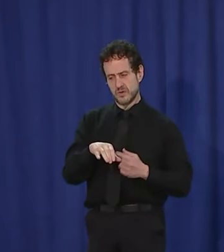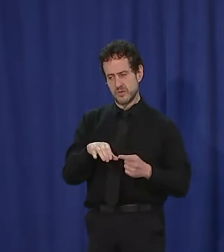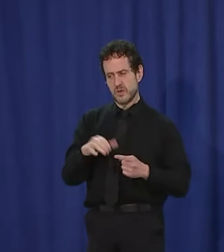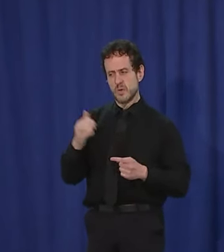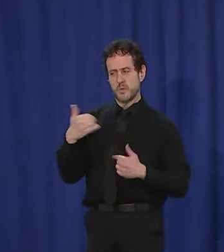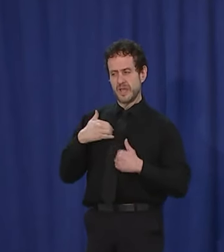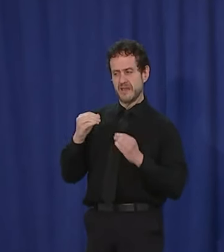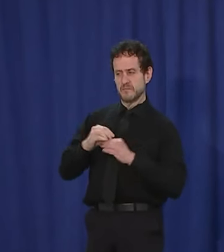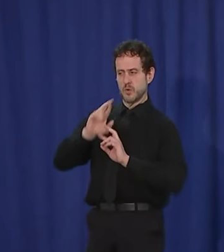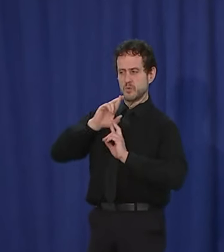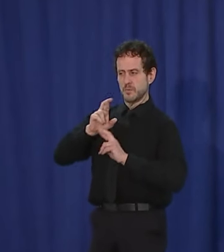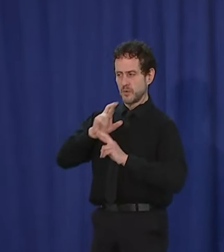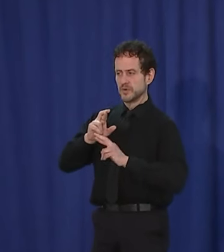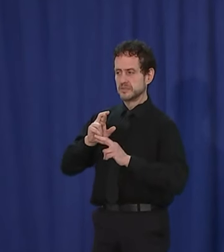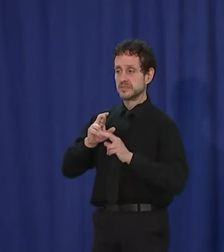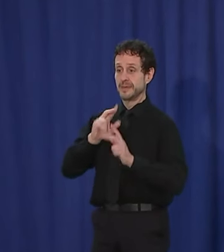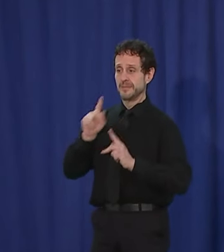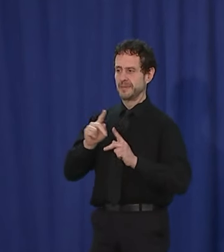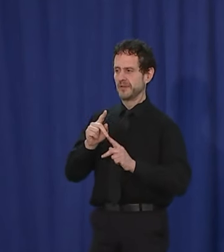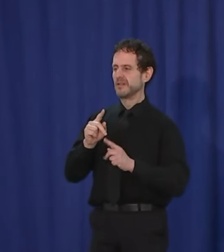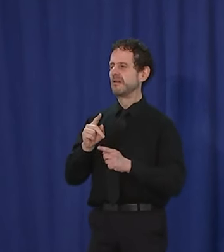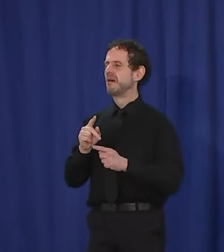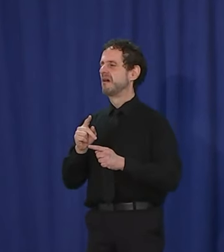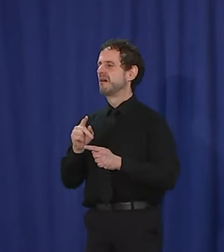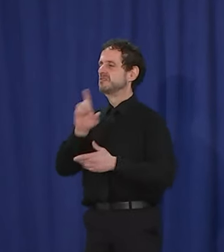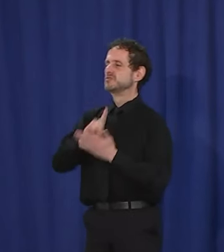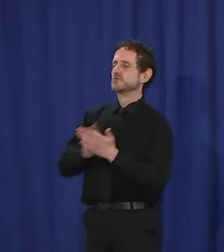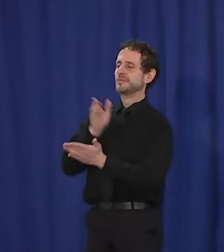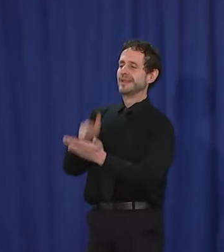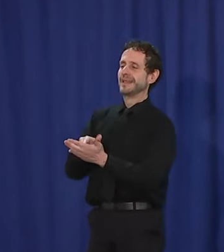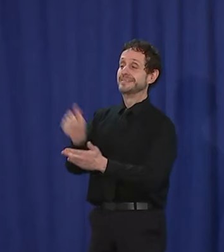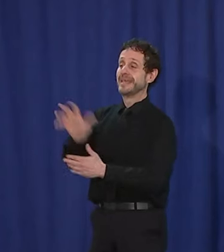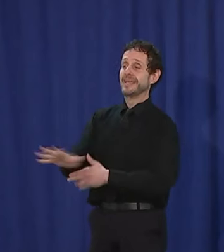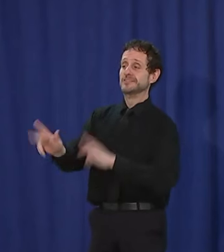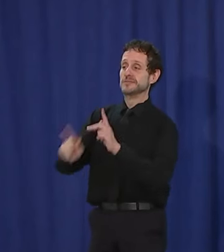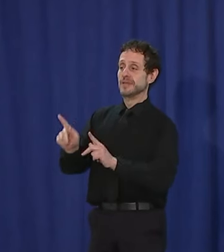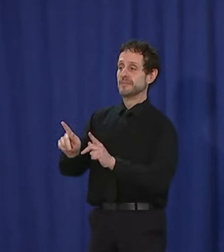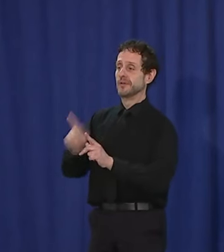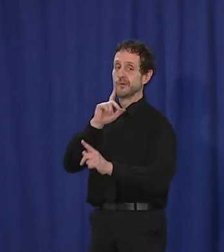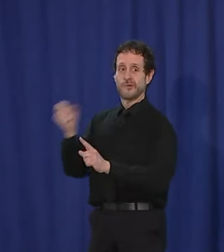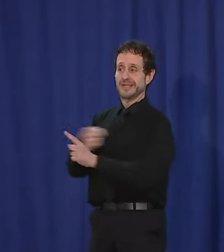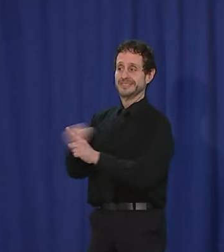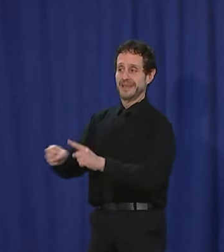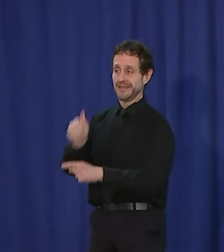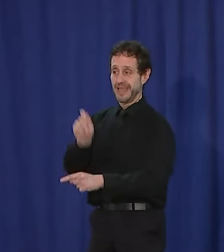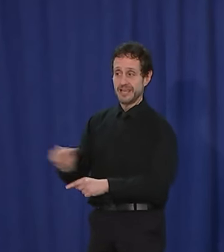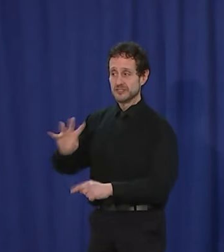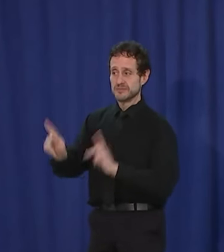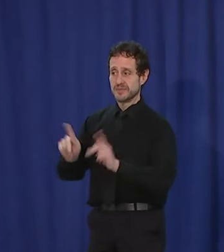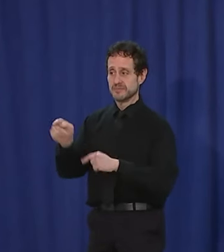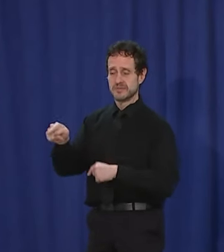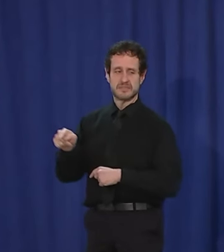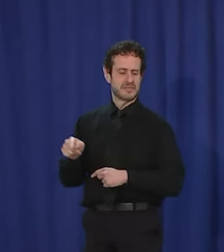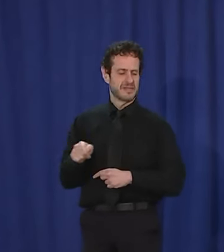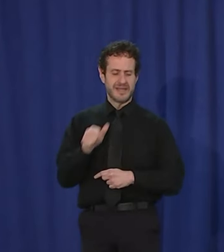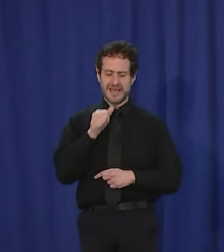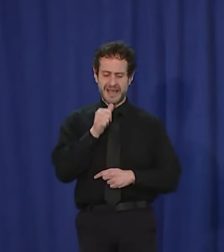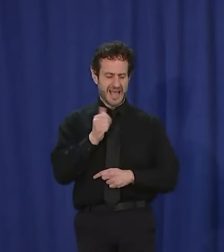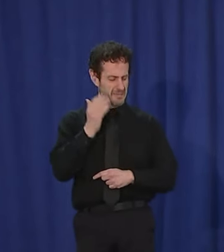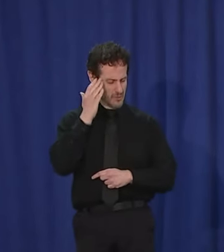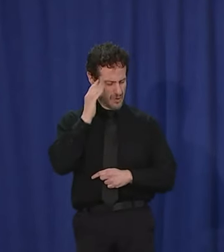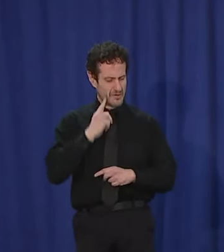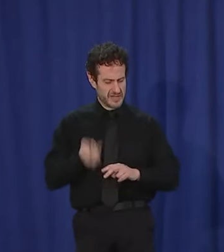of anti-Asian attacks in the area? I am actually not aware of any